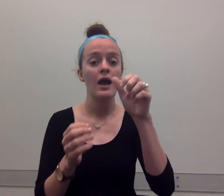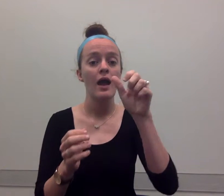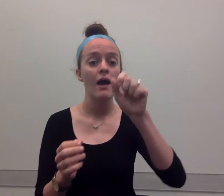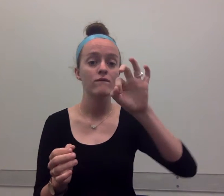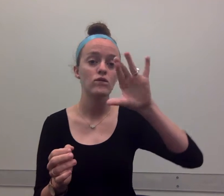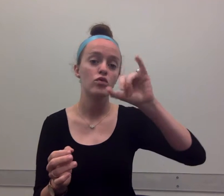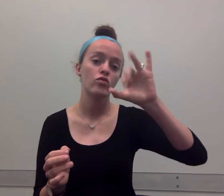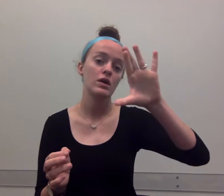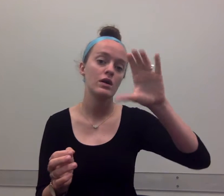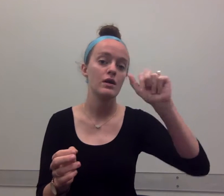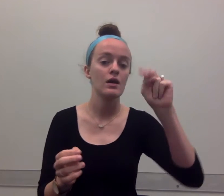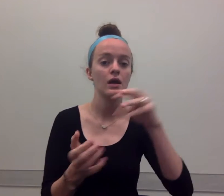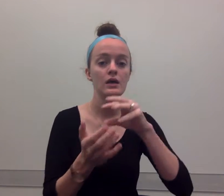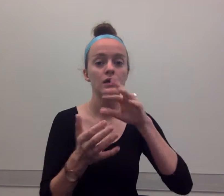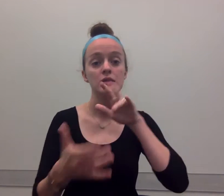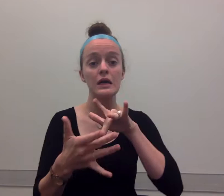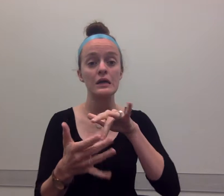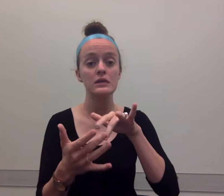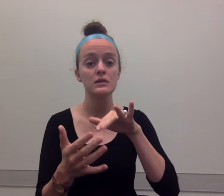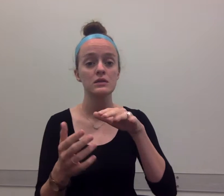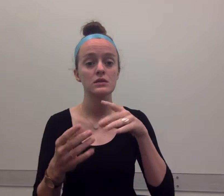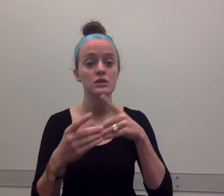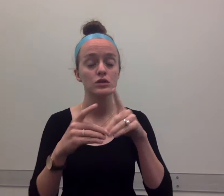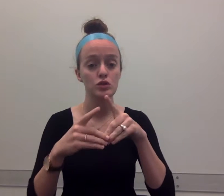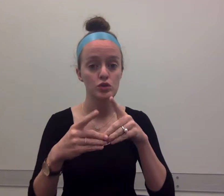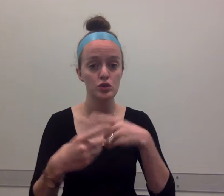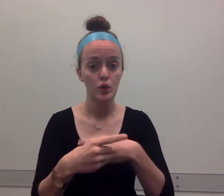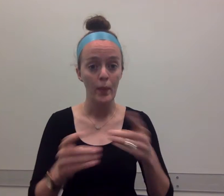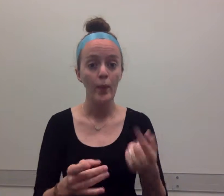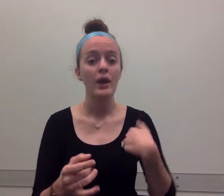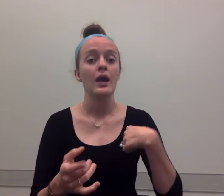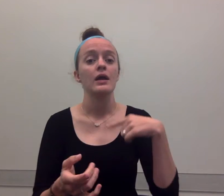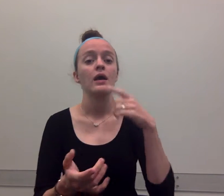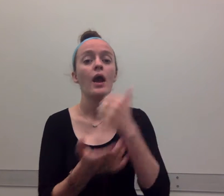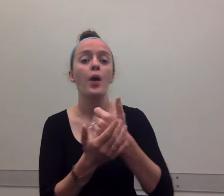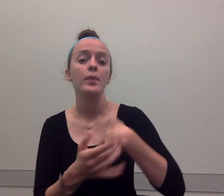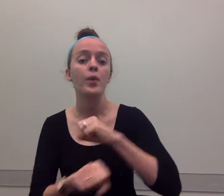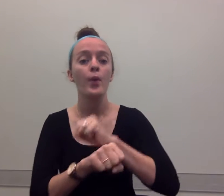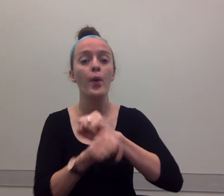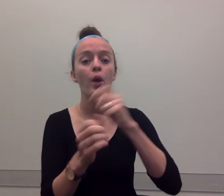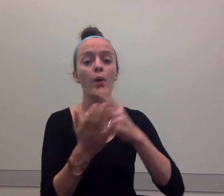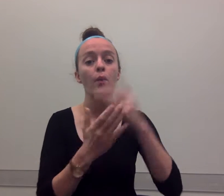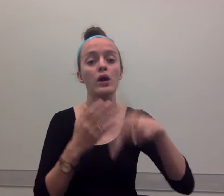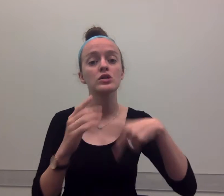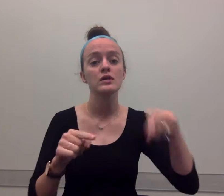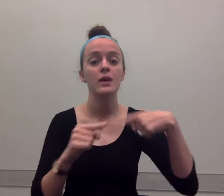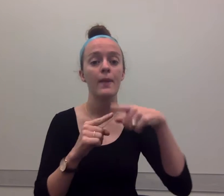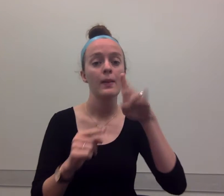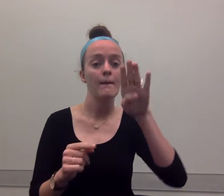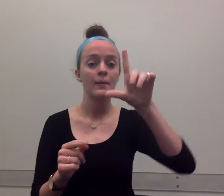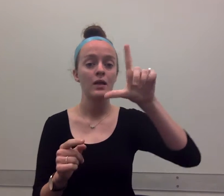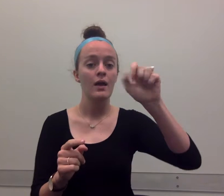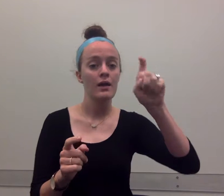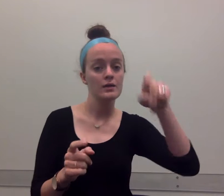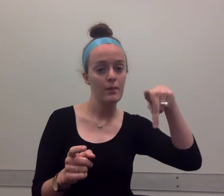who actually helped me to work on a project that was about the Blaxploitation era and how